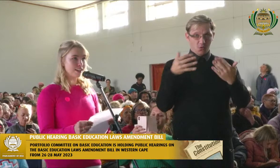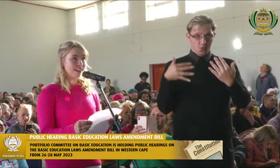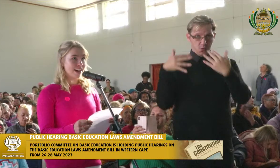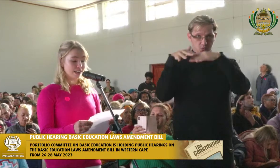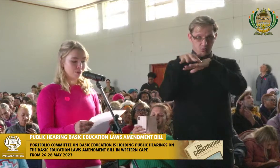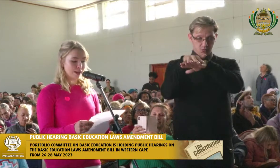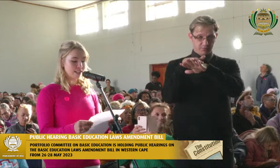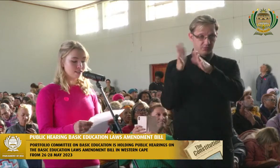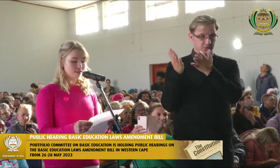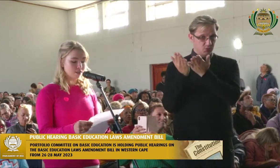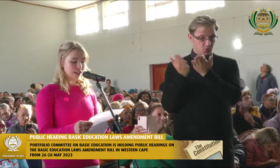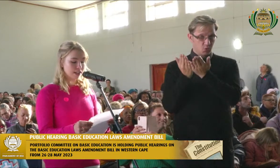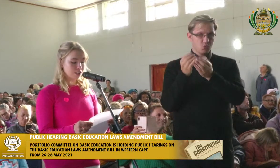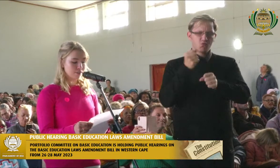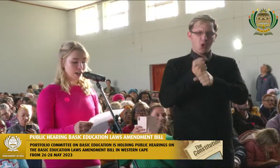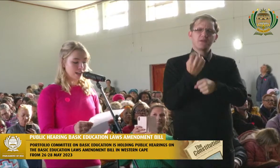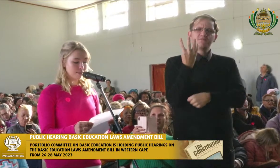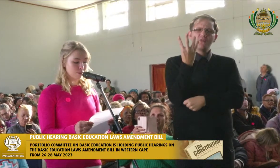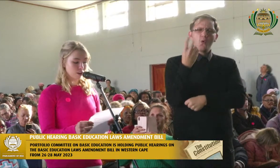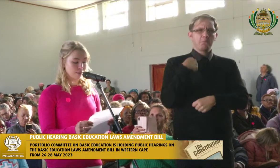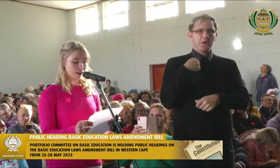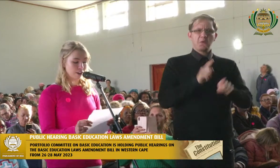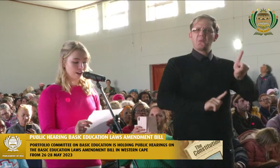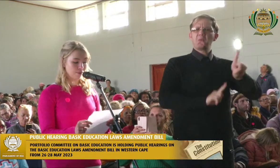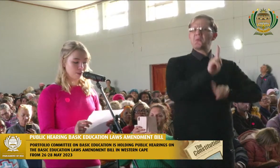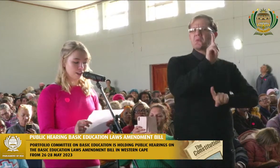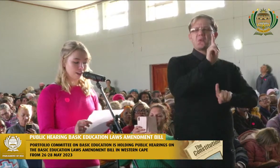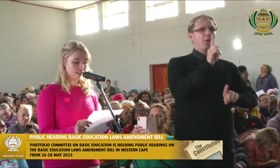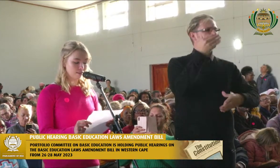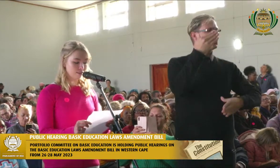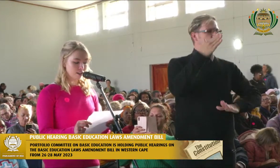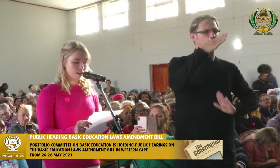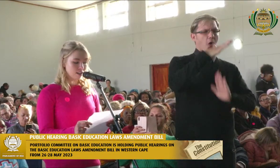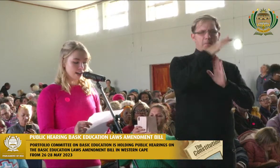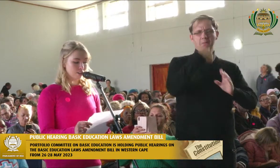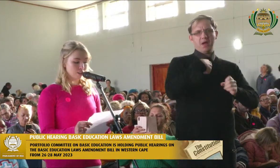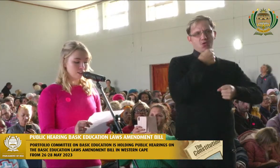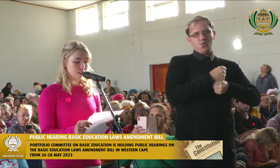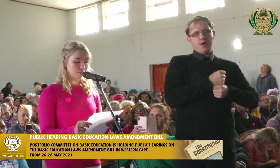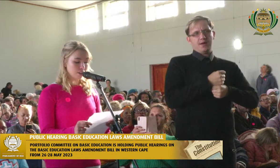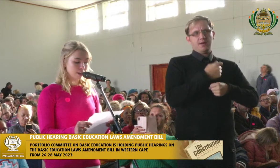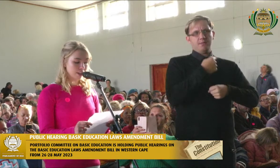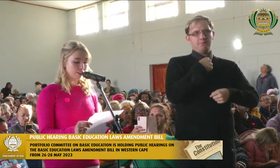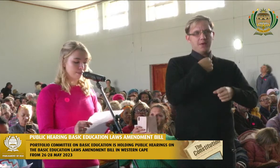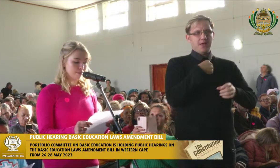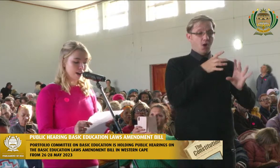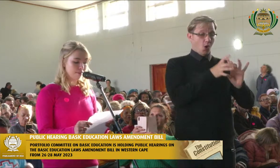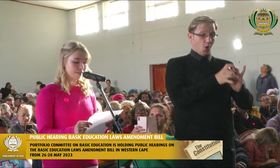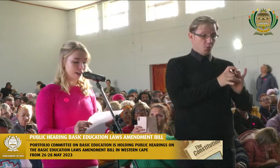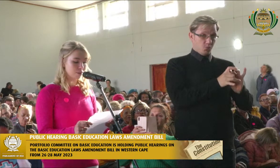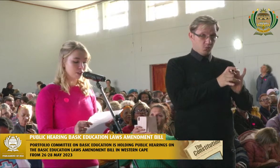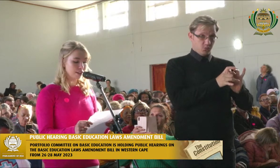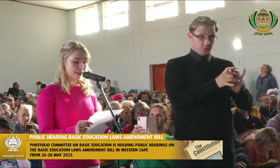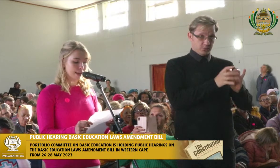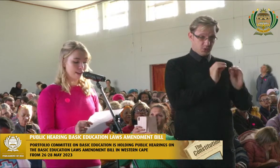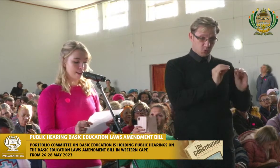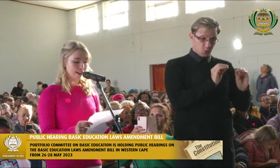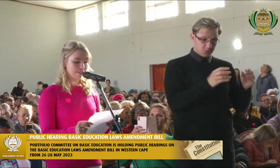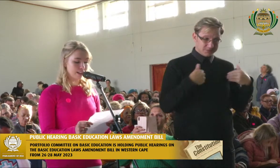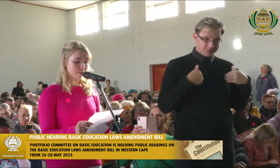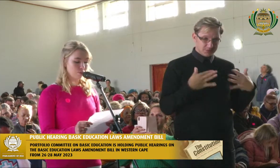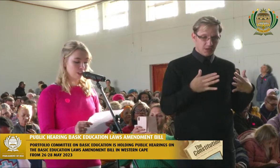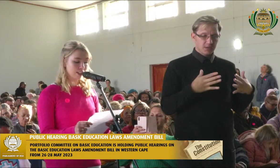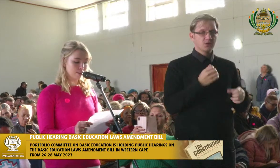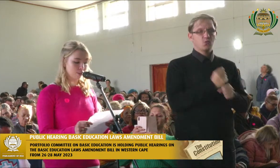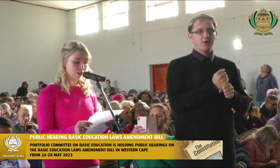4. I did well at school and achieved the highest mark in my grade for the year. I started homeschooling in grade 5, and it was only then that